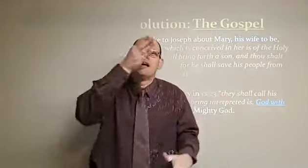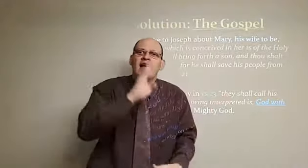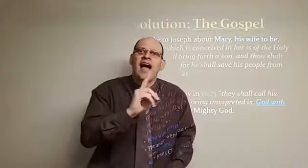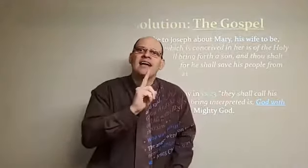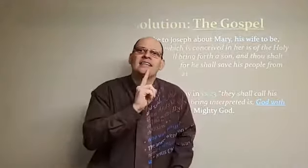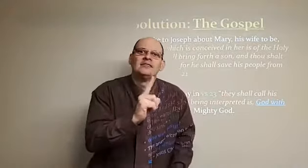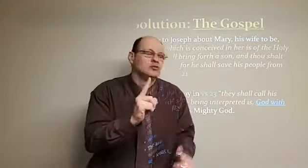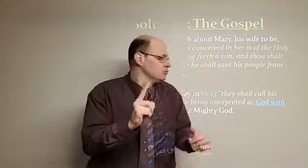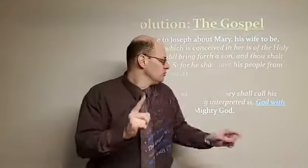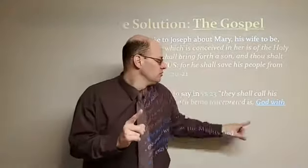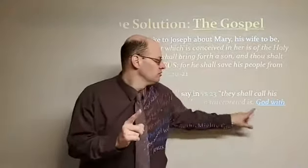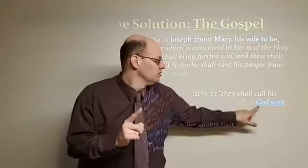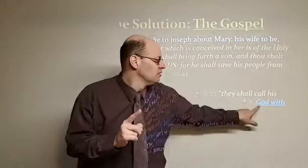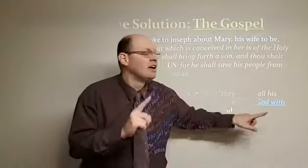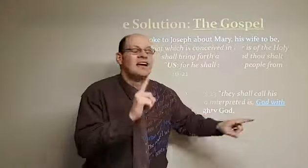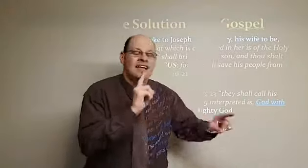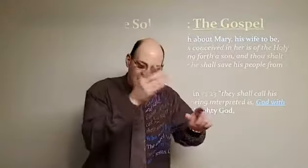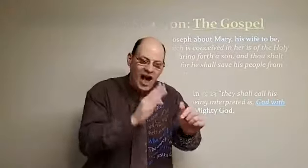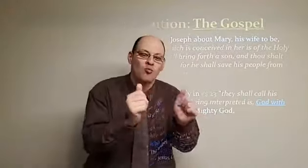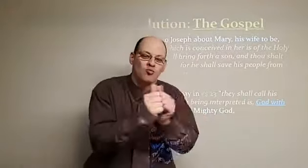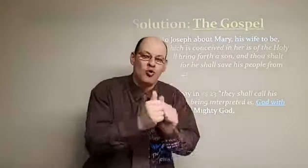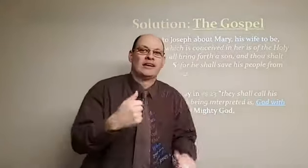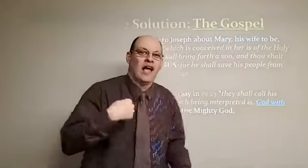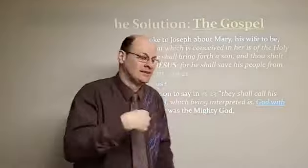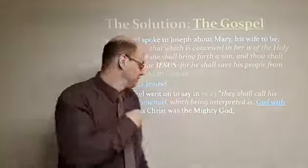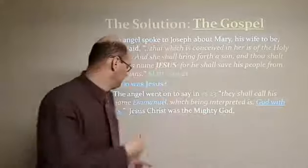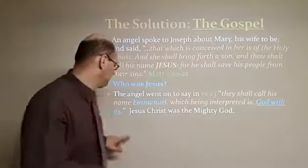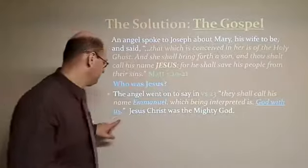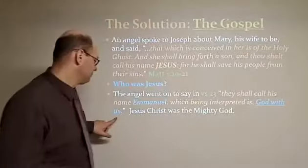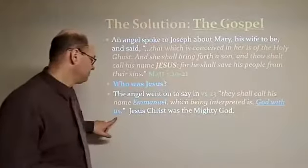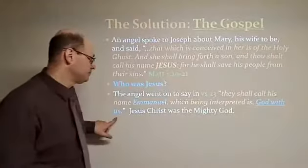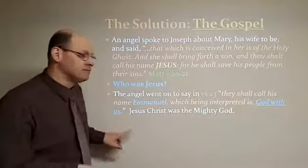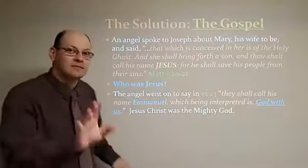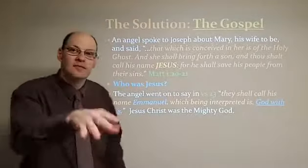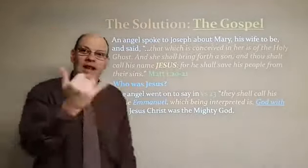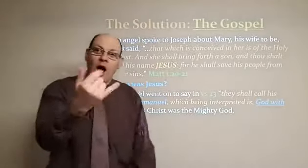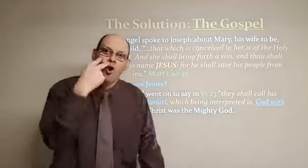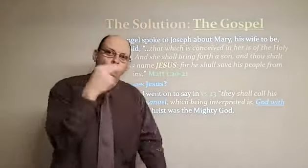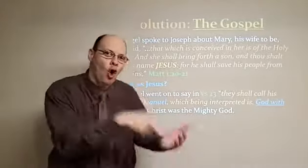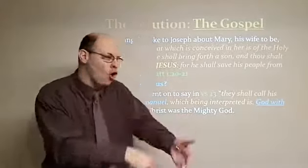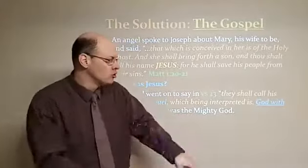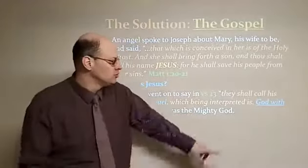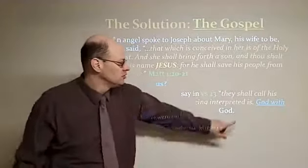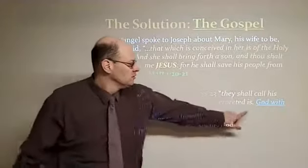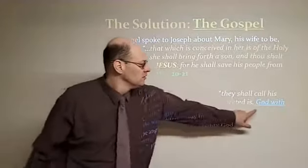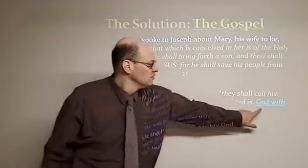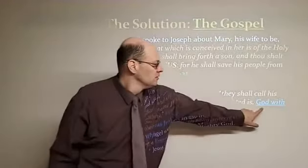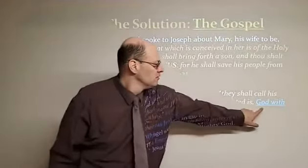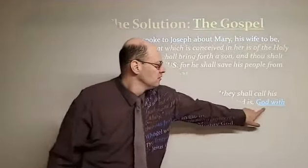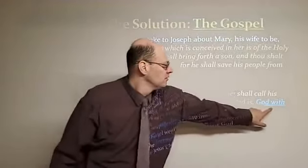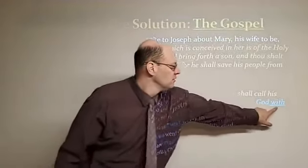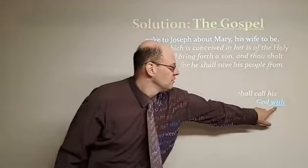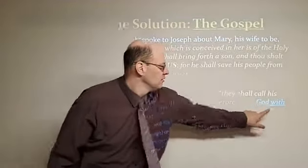name it says God with us God with us now take a look the